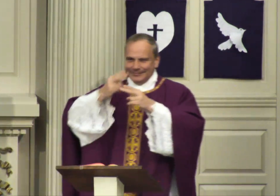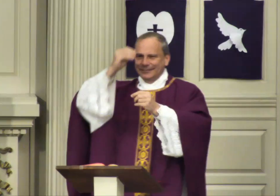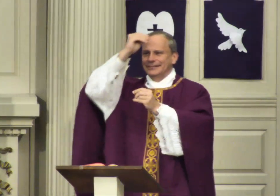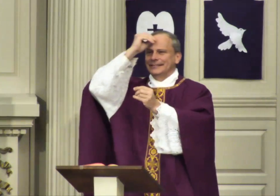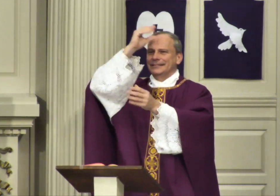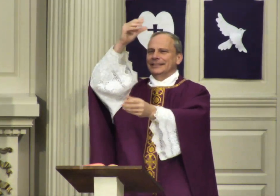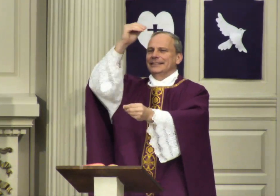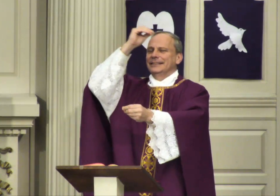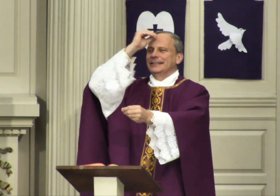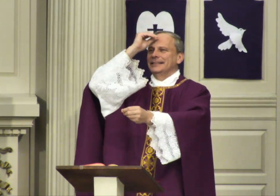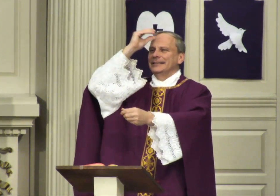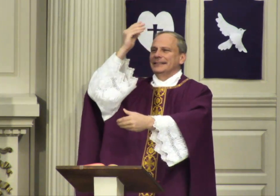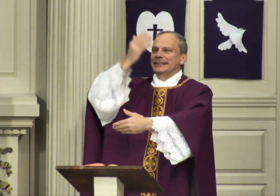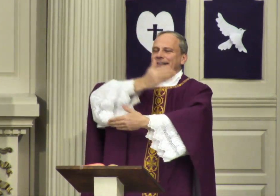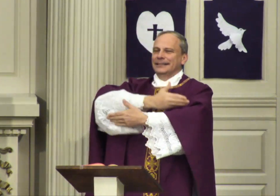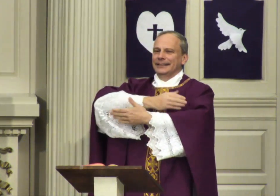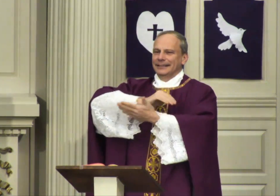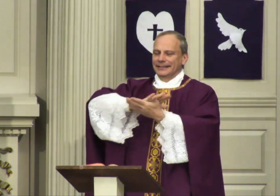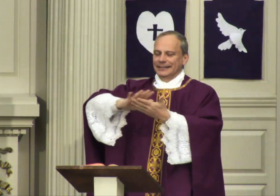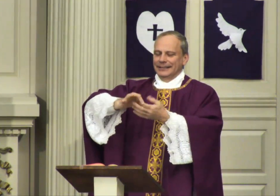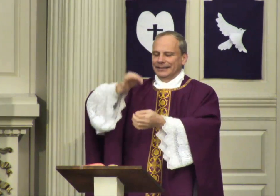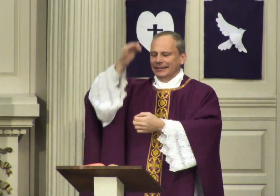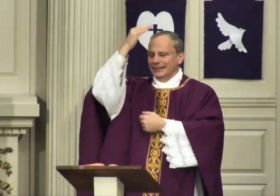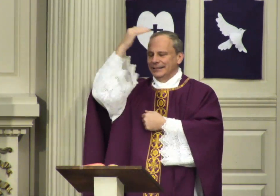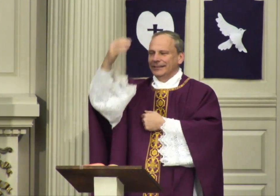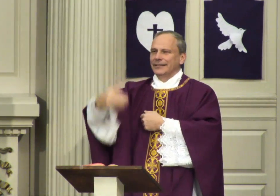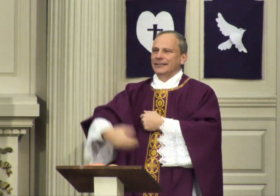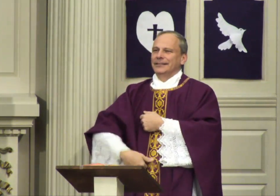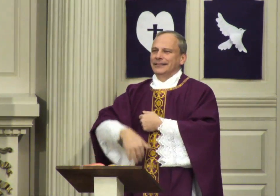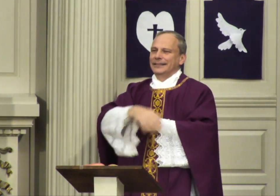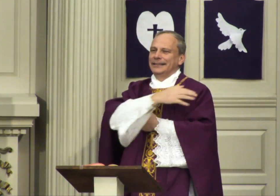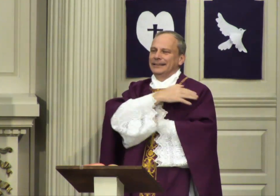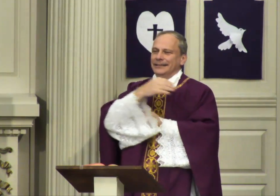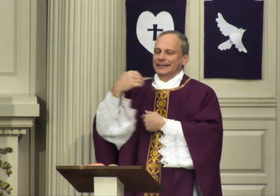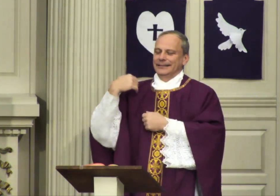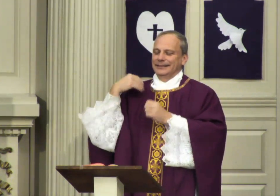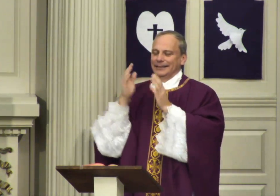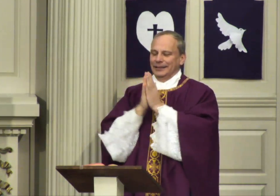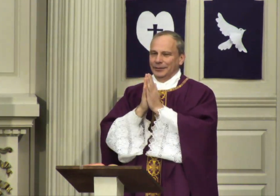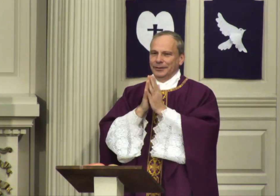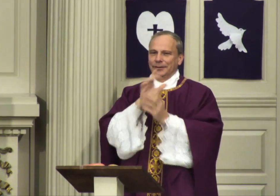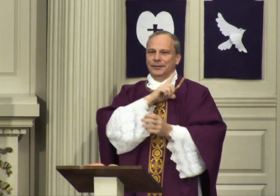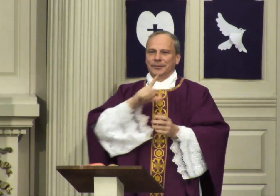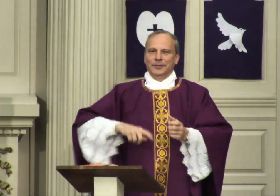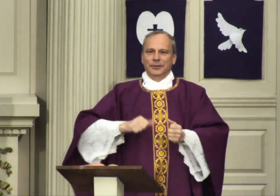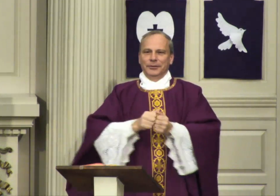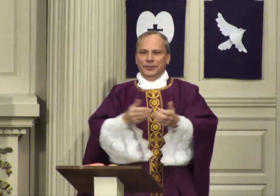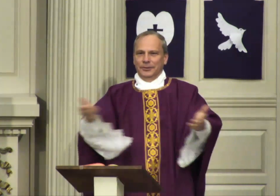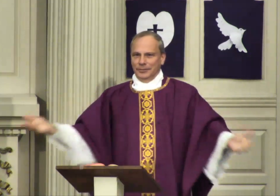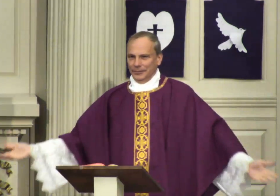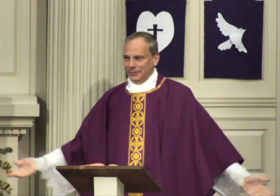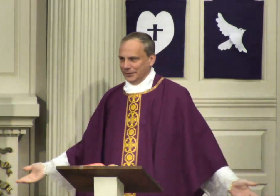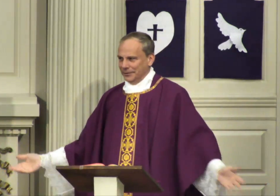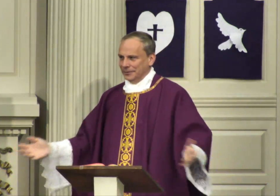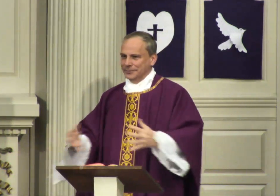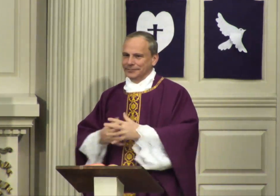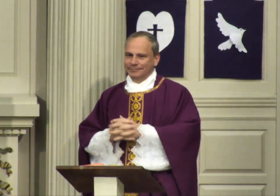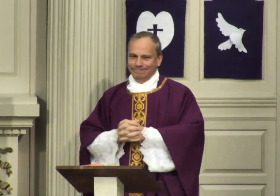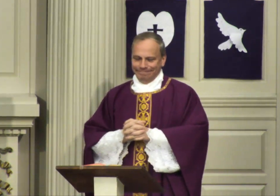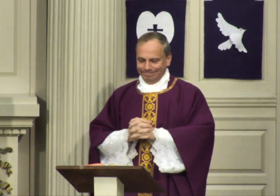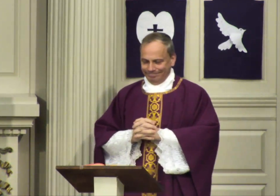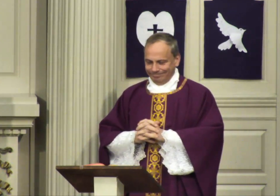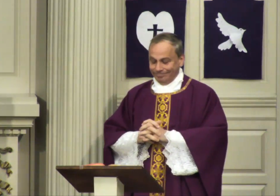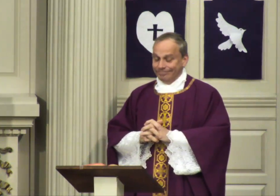In the name of the Father, and of the Son, and of the Holy Spirit. Amen. Amen. The Lord be with you.